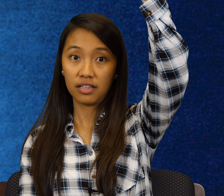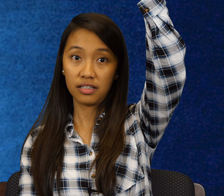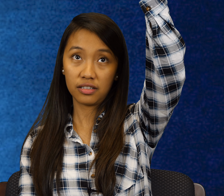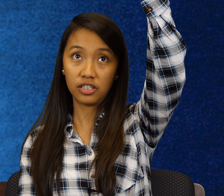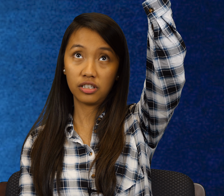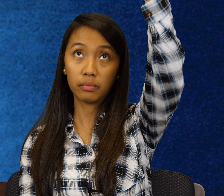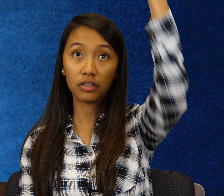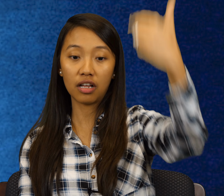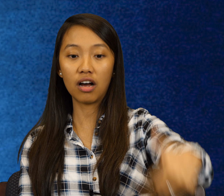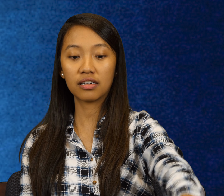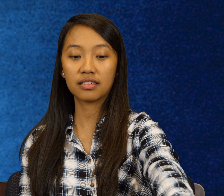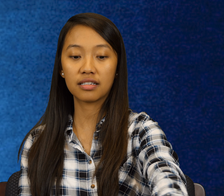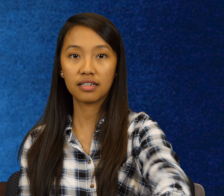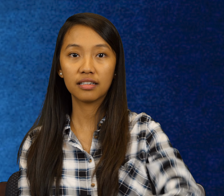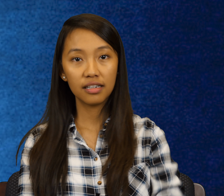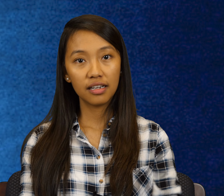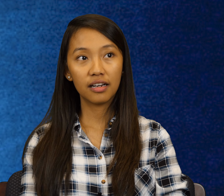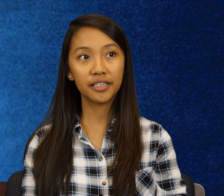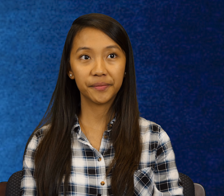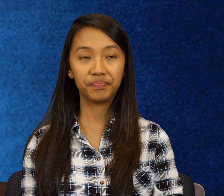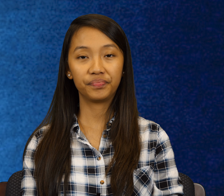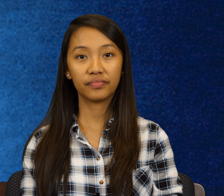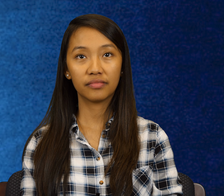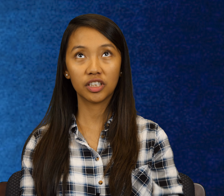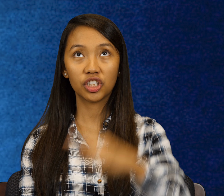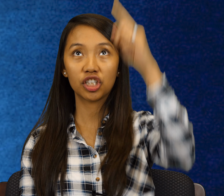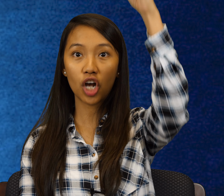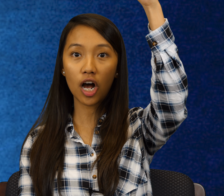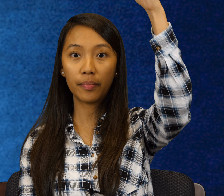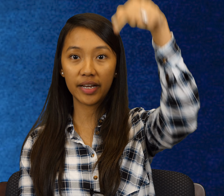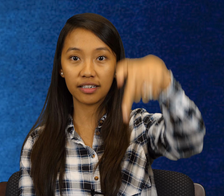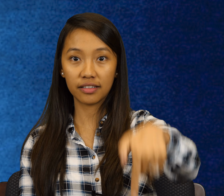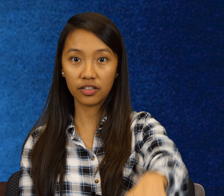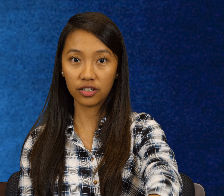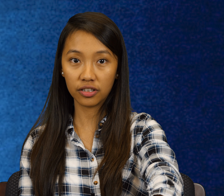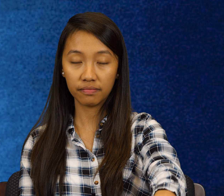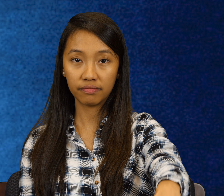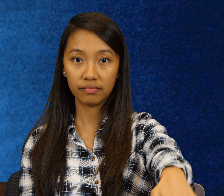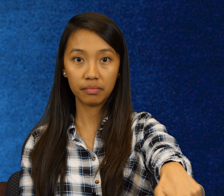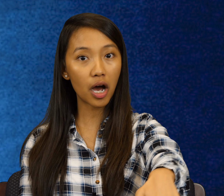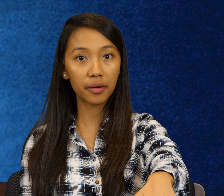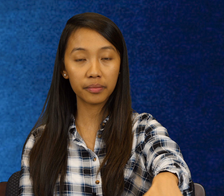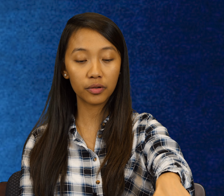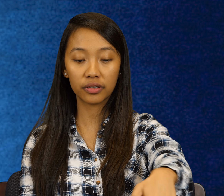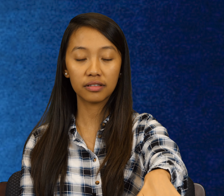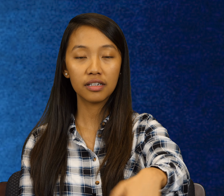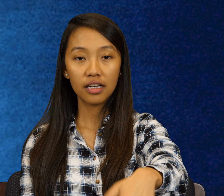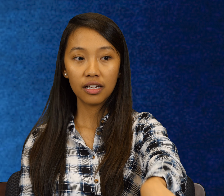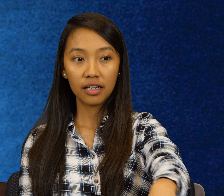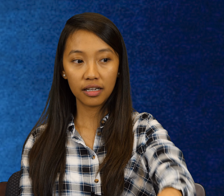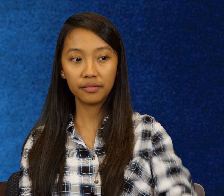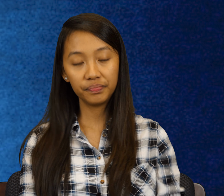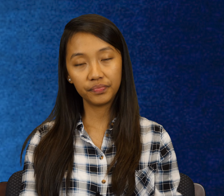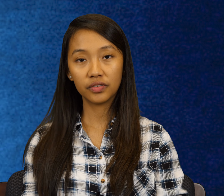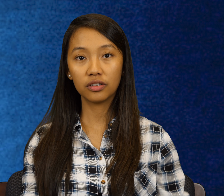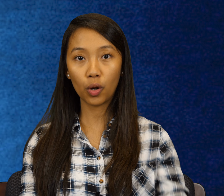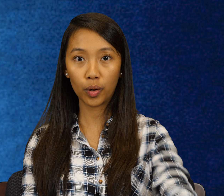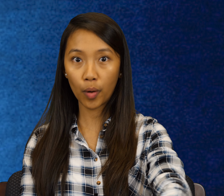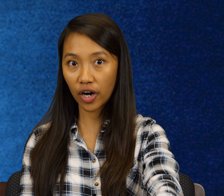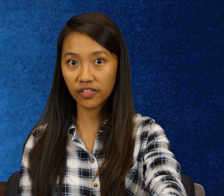the double locks, the top and the bottom or lower part of the